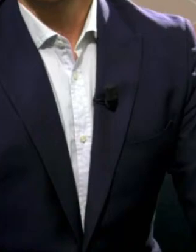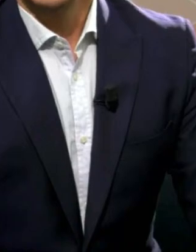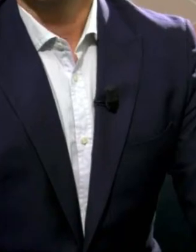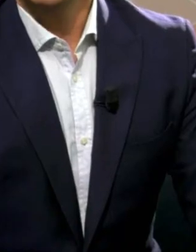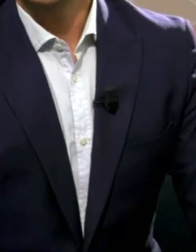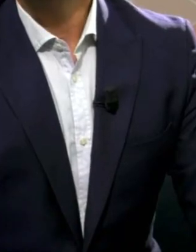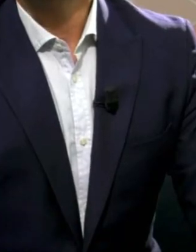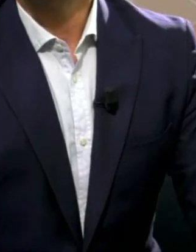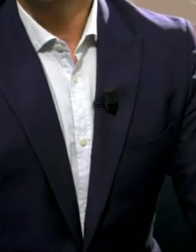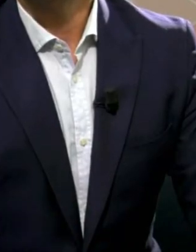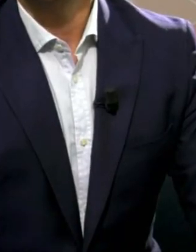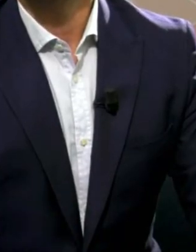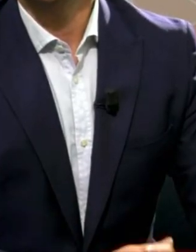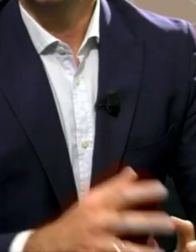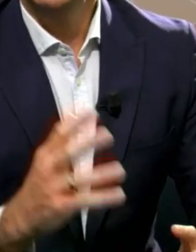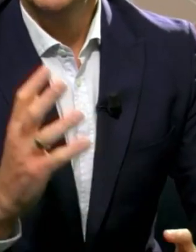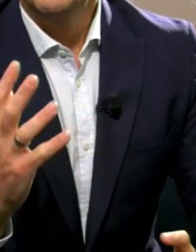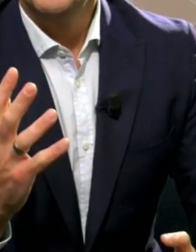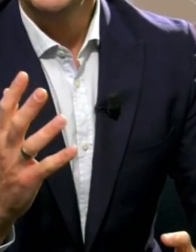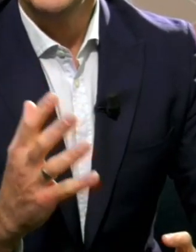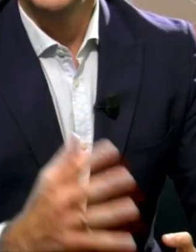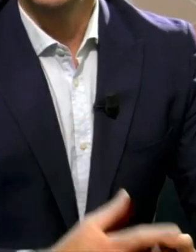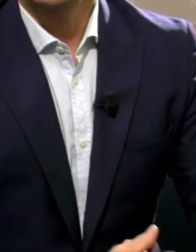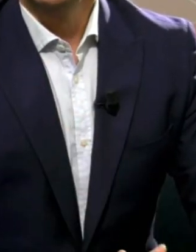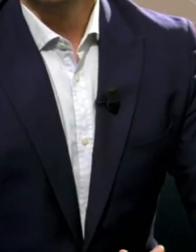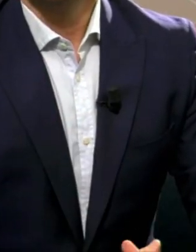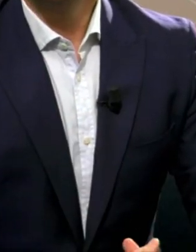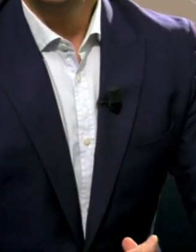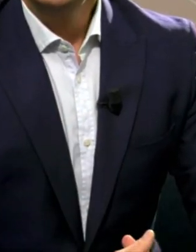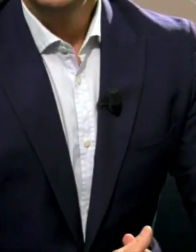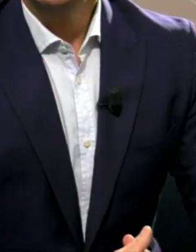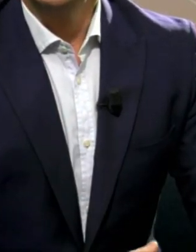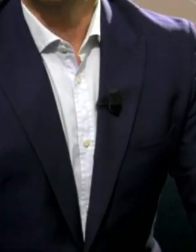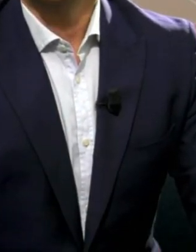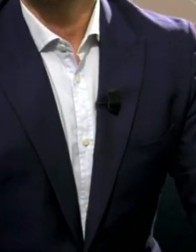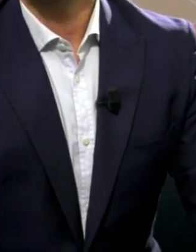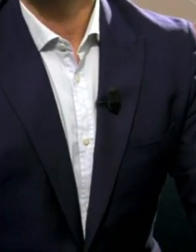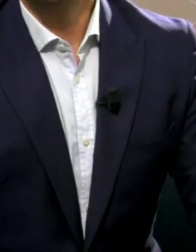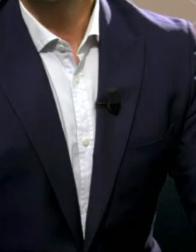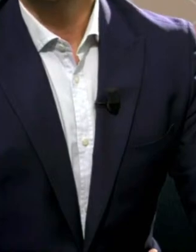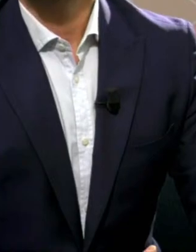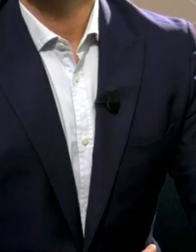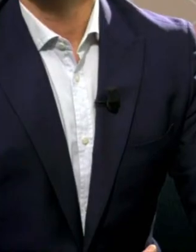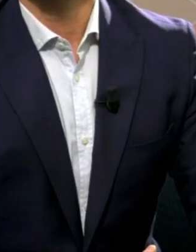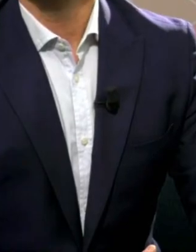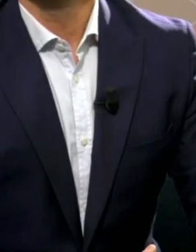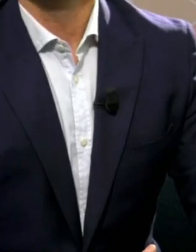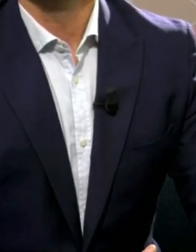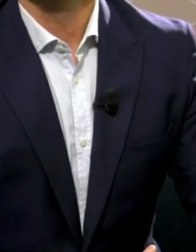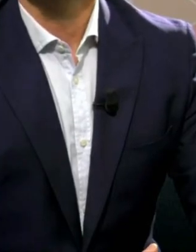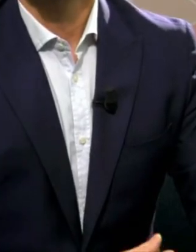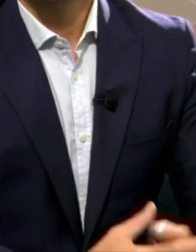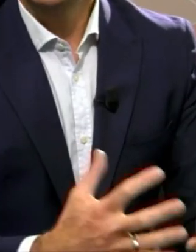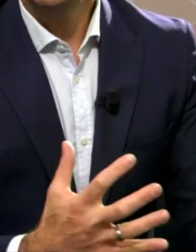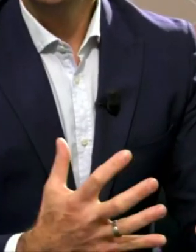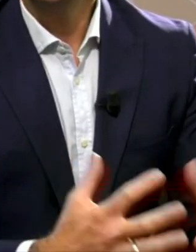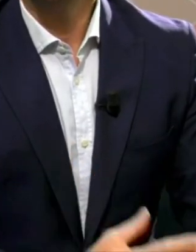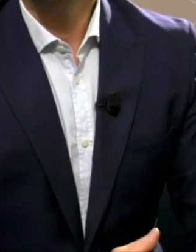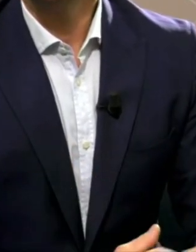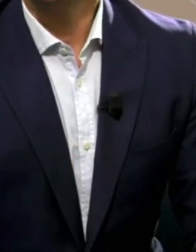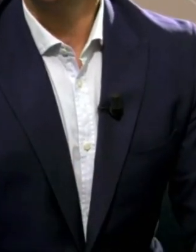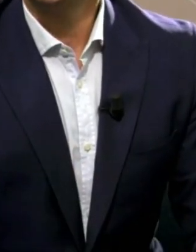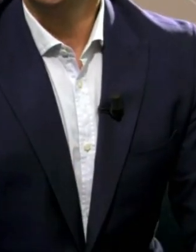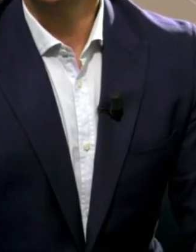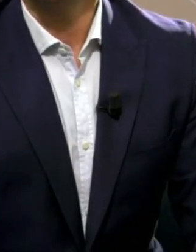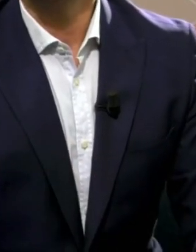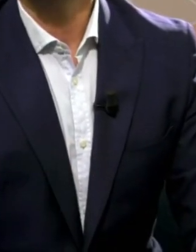Secondly, I would like to congratulate the government of Portugal for your leadership in the digital economy. In recent